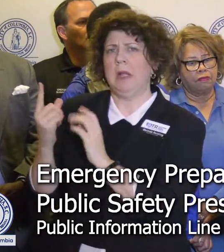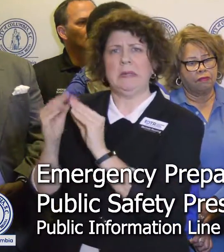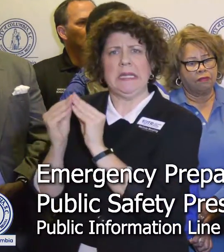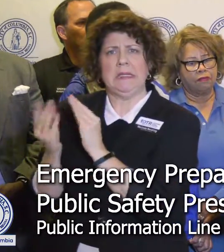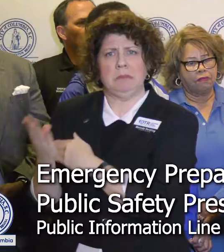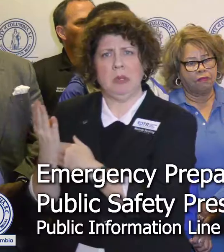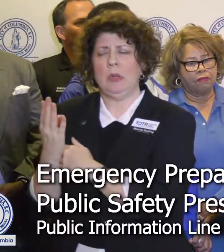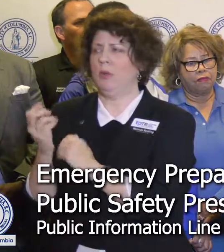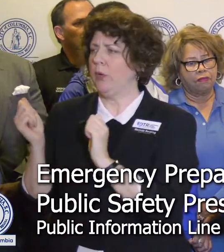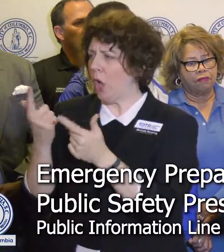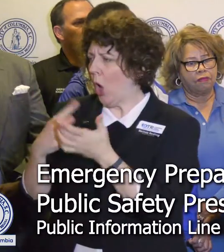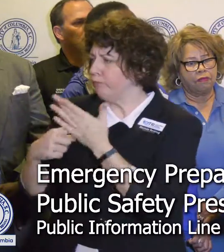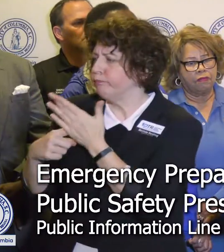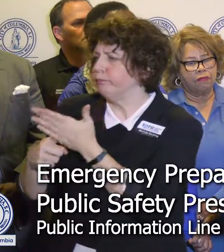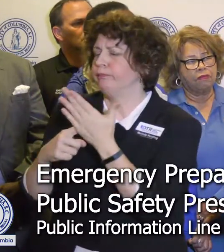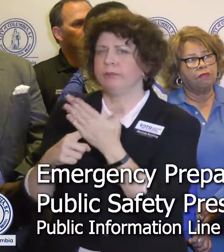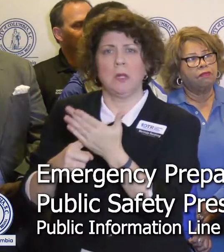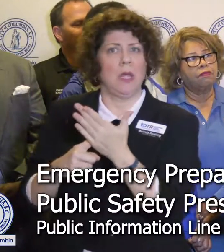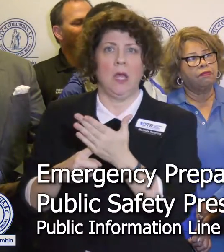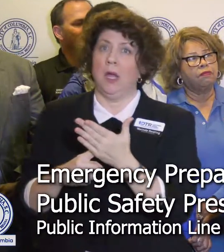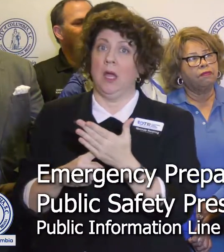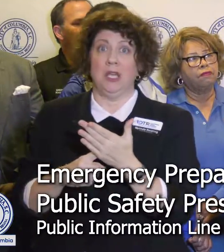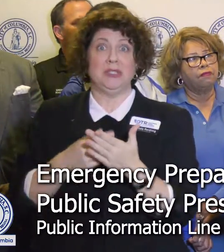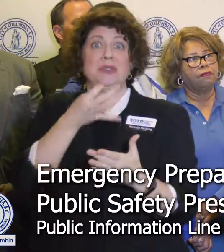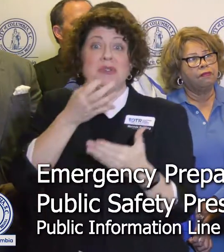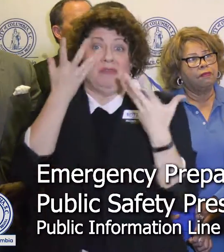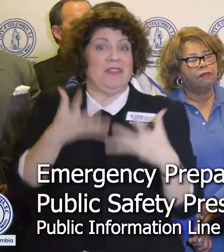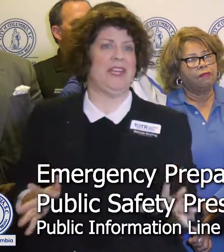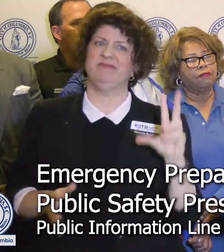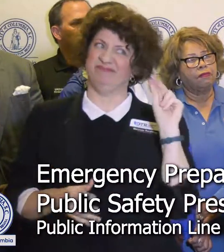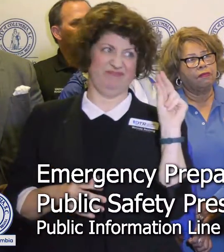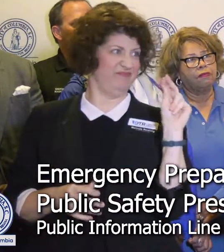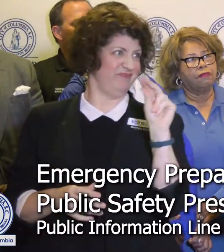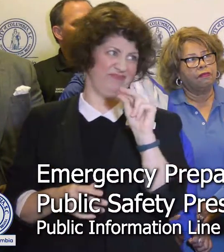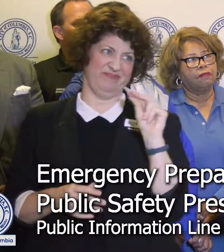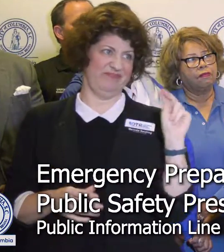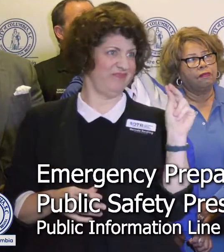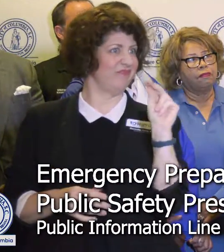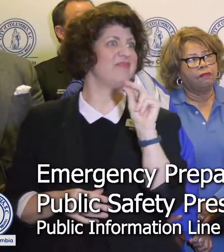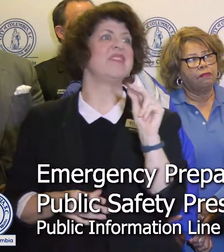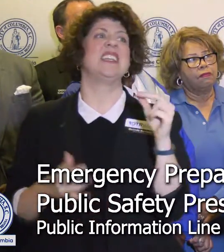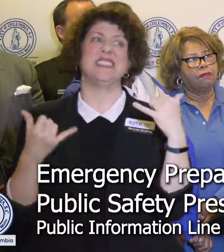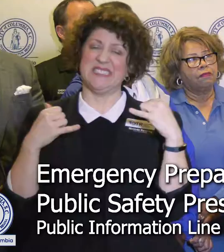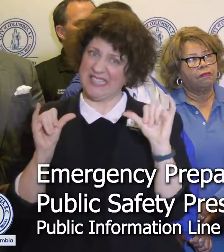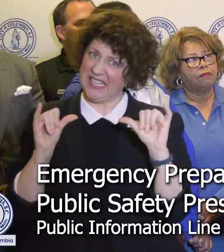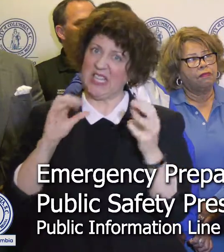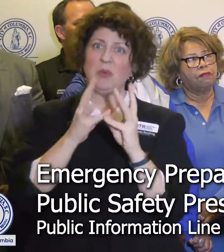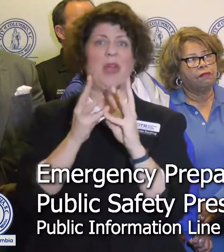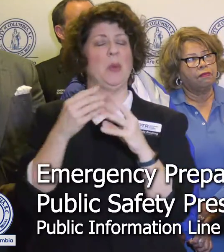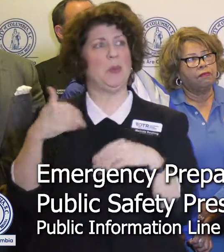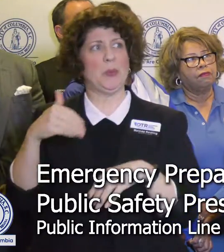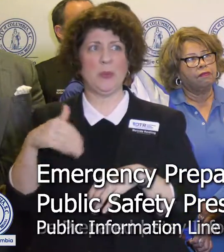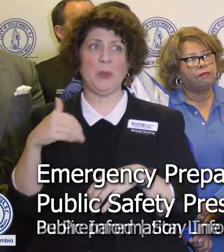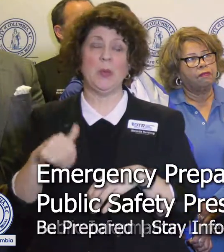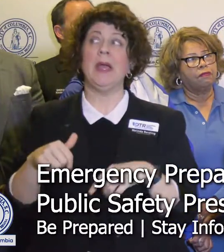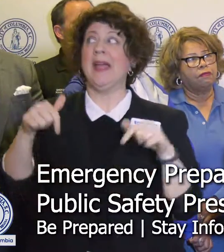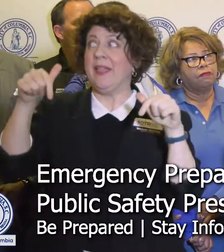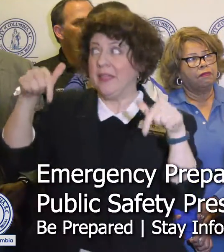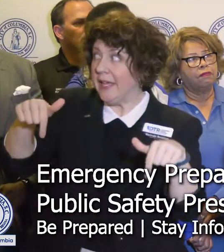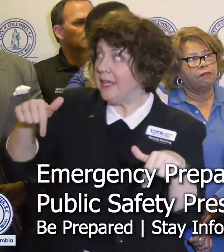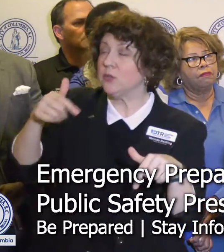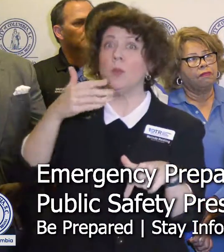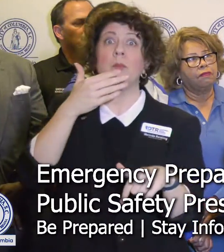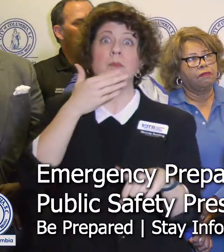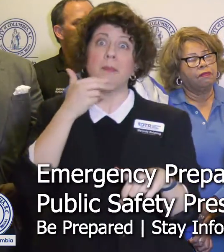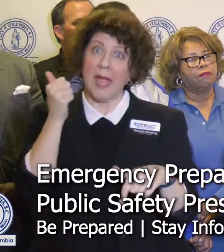all realize we are not close to out of the woods. I know that we all are expecting very difficult weather. This is obviously better weather than we